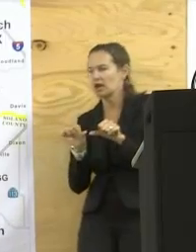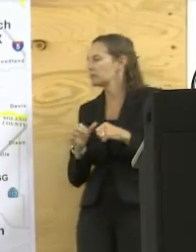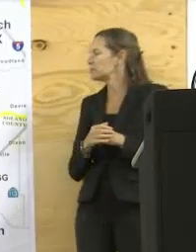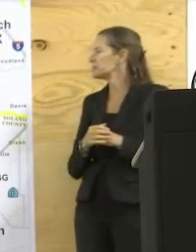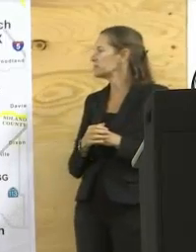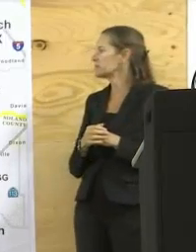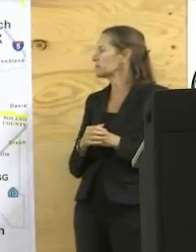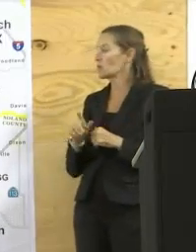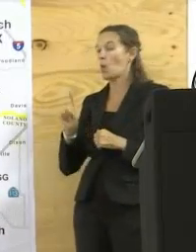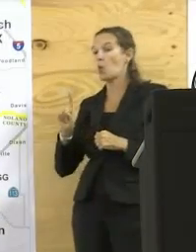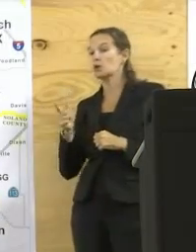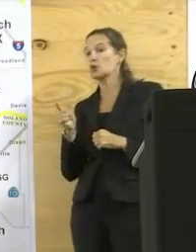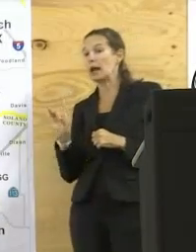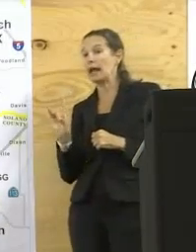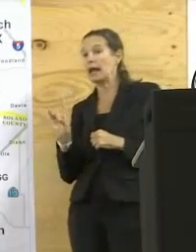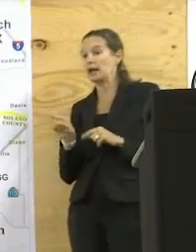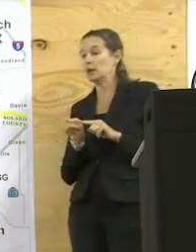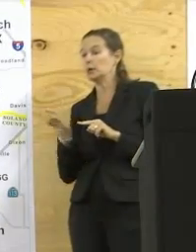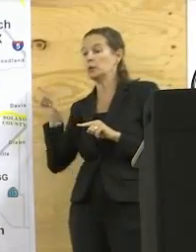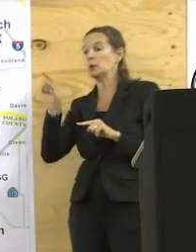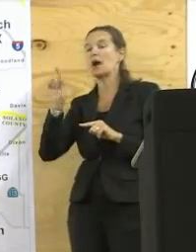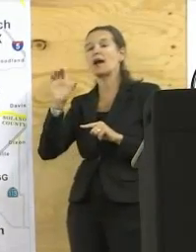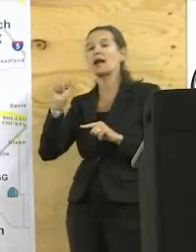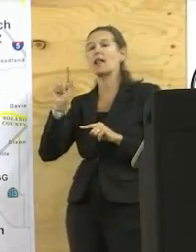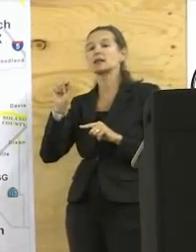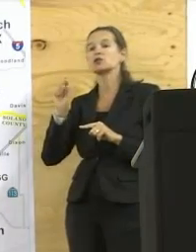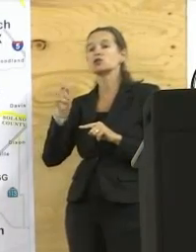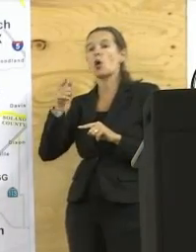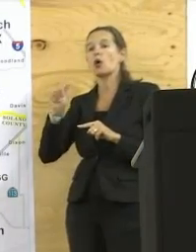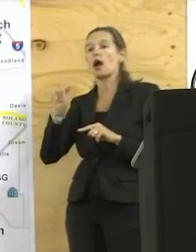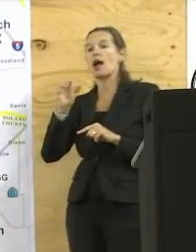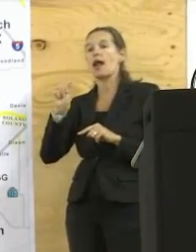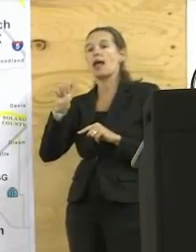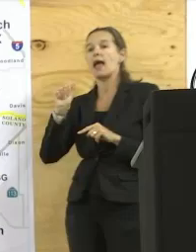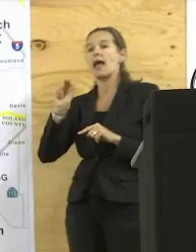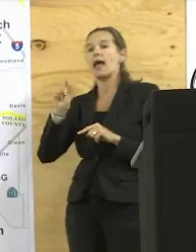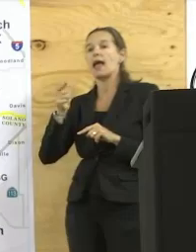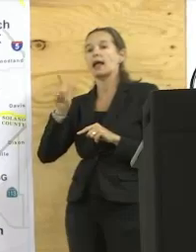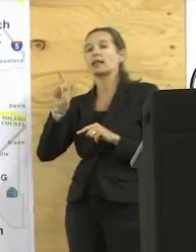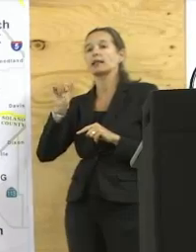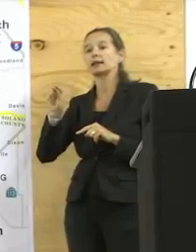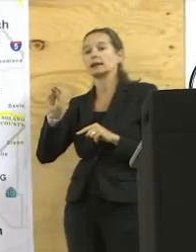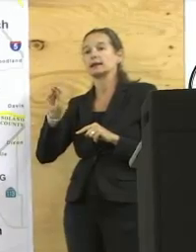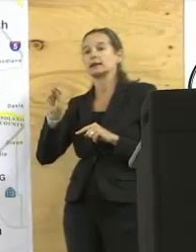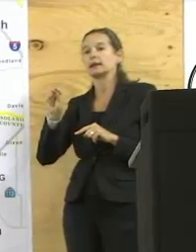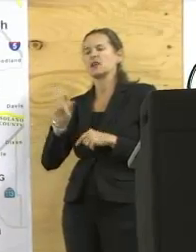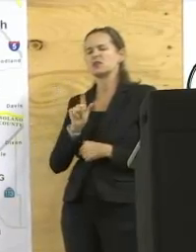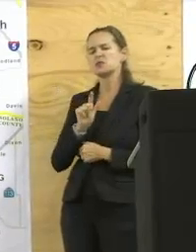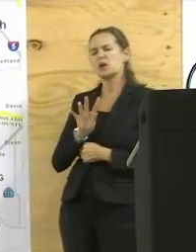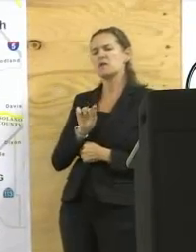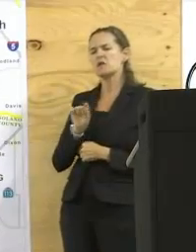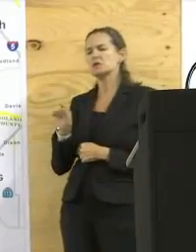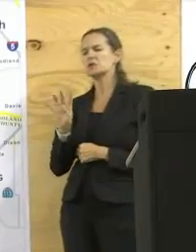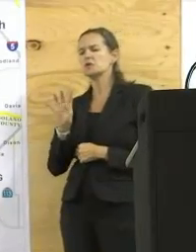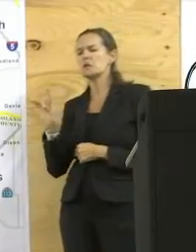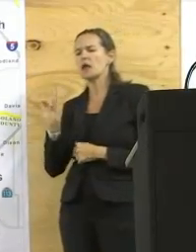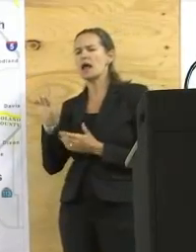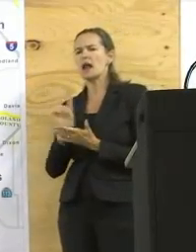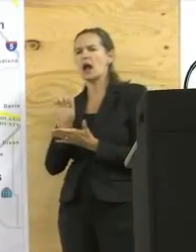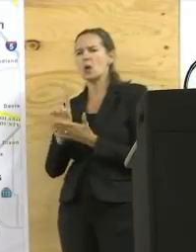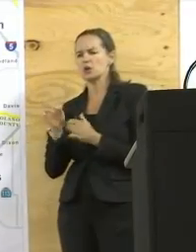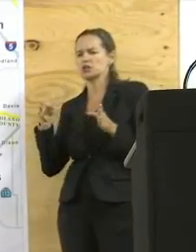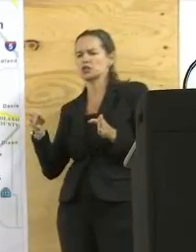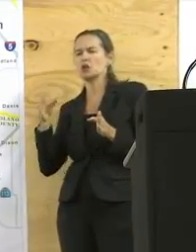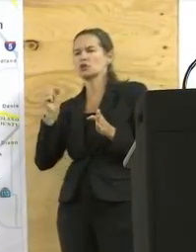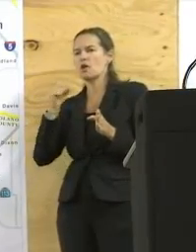From 128 up to the area above Calistoga and Angwin, 24 to 48 hours, this whole